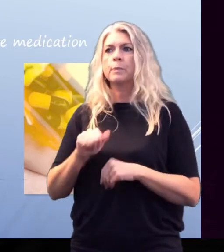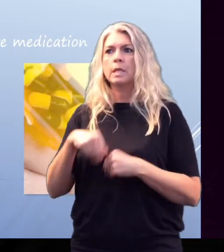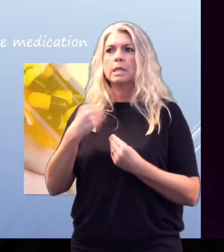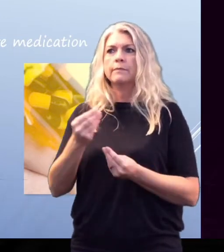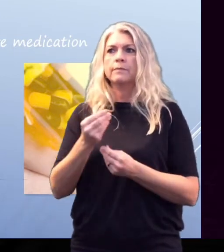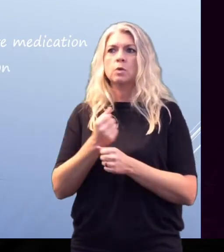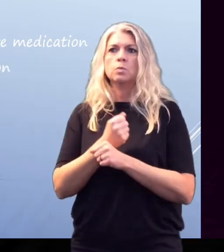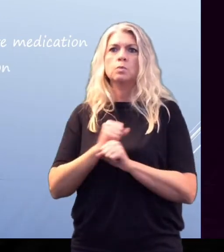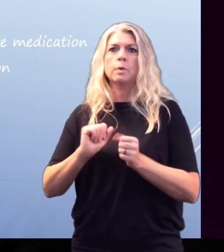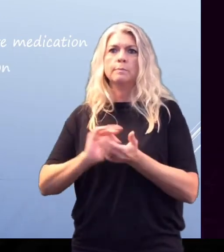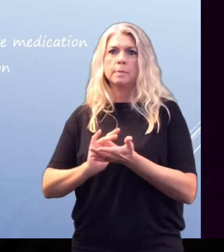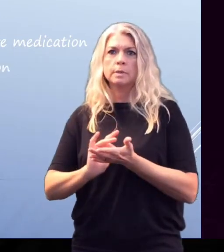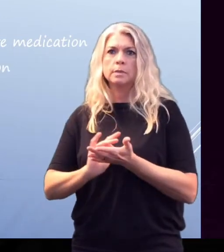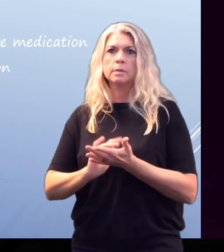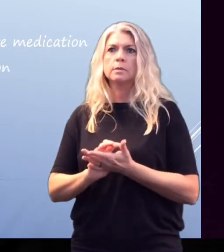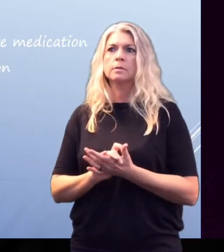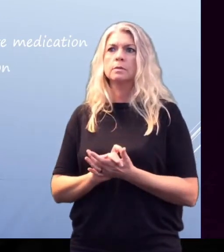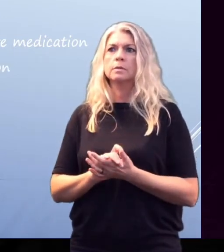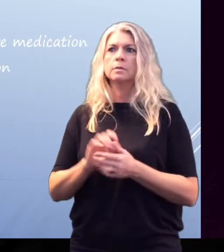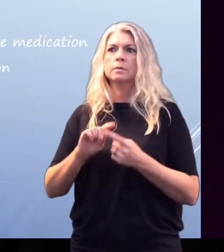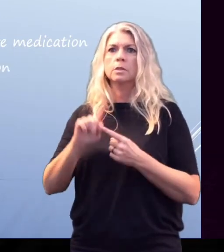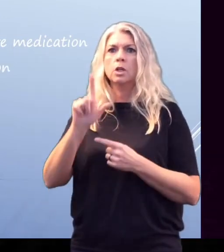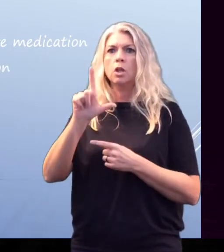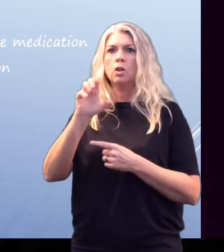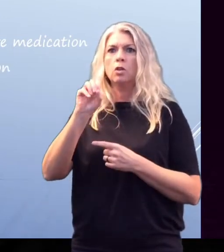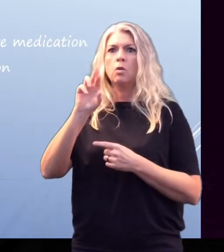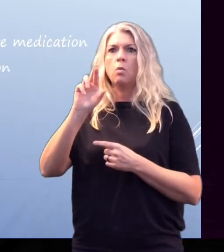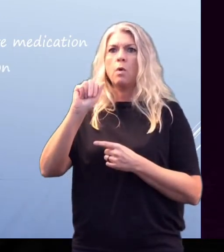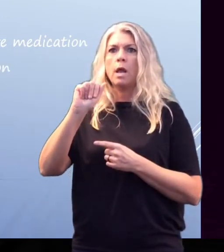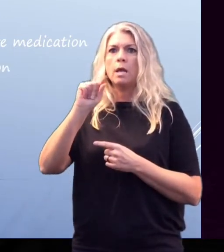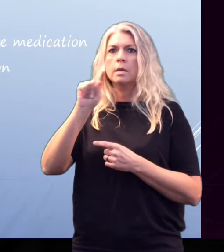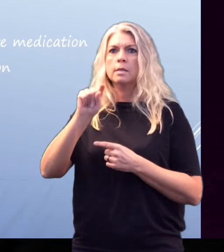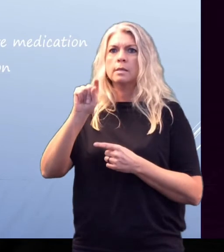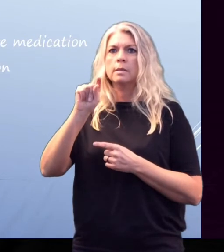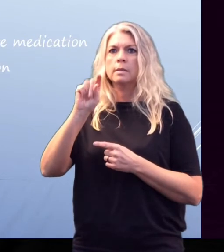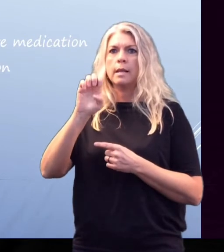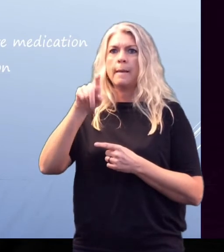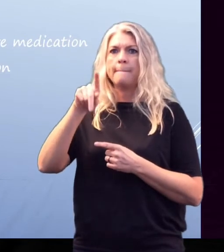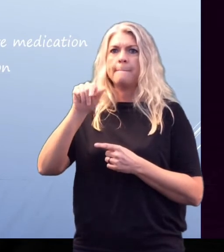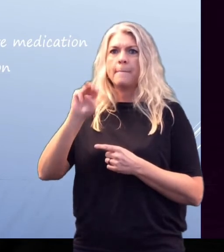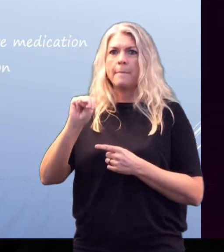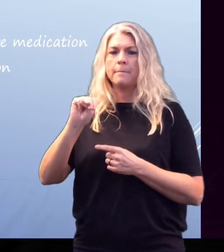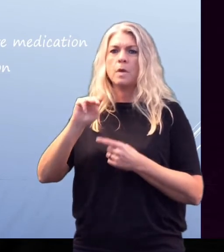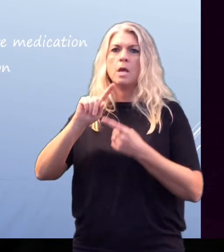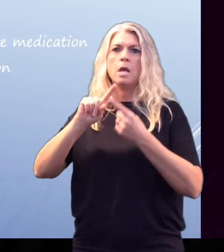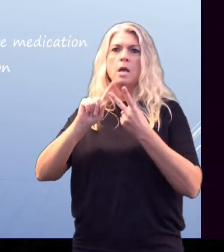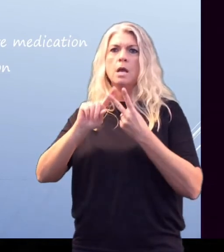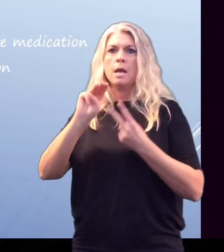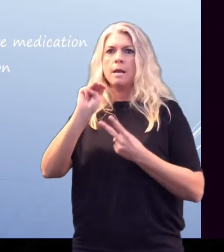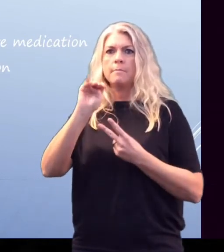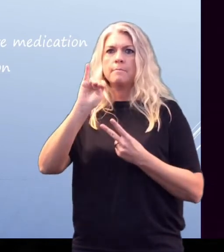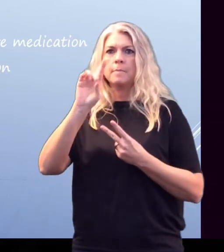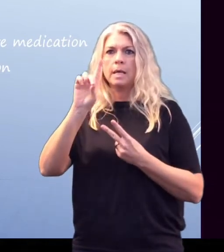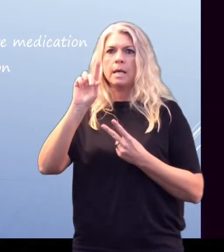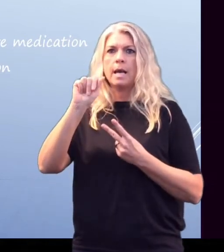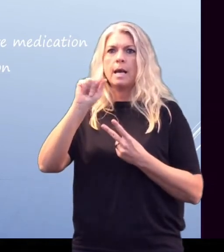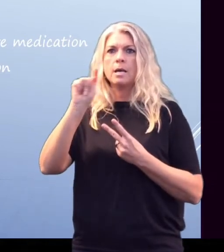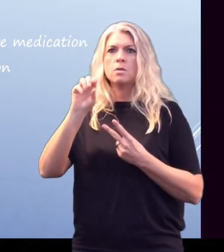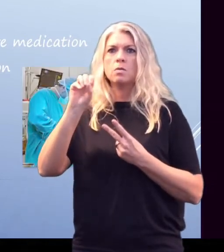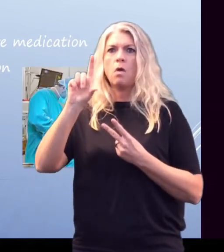may be prescribed rescue medication, such as lorazepam or midazolam. Other treatments